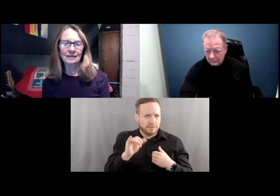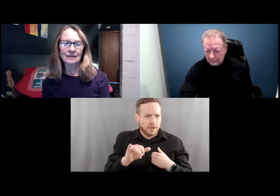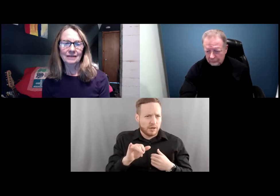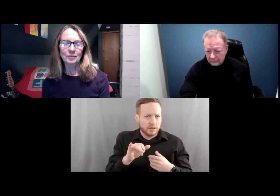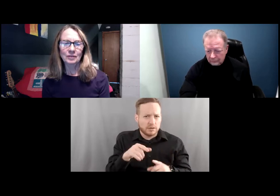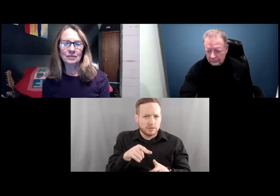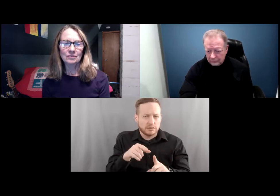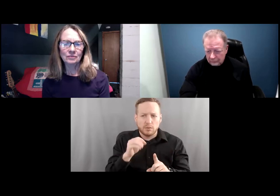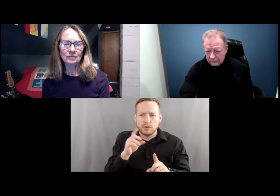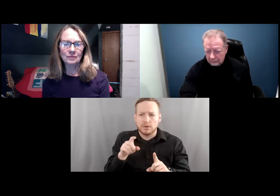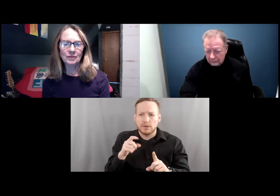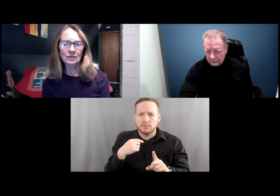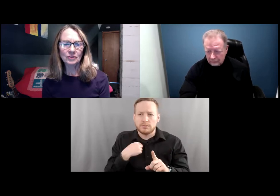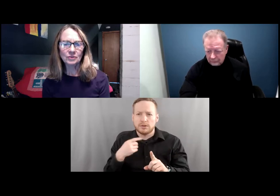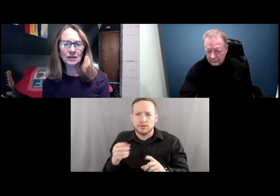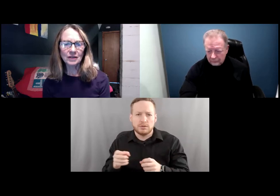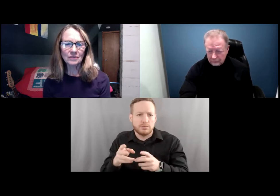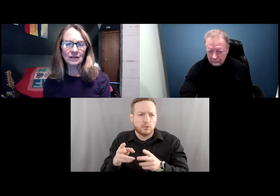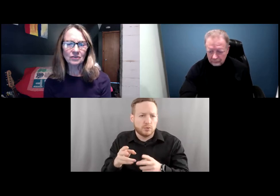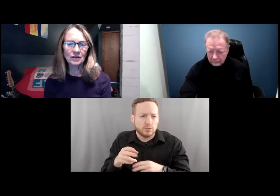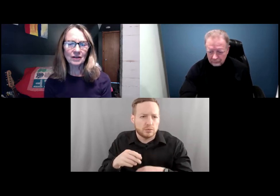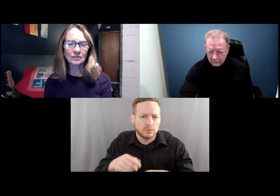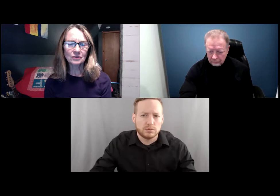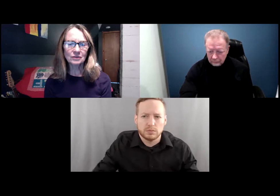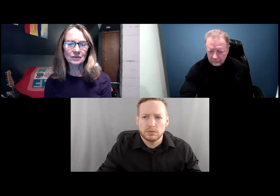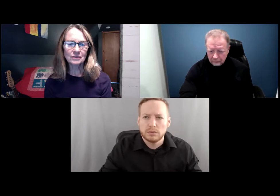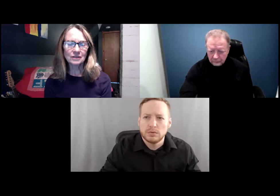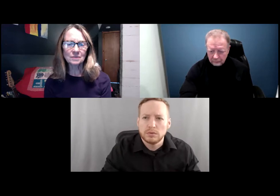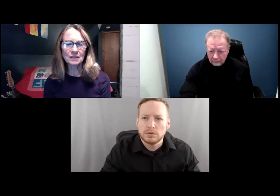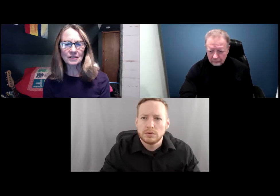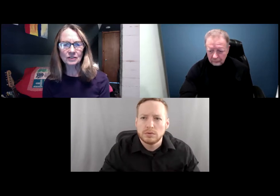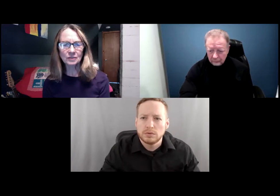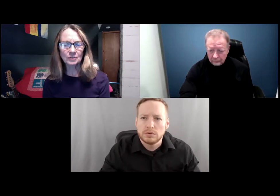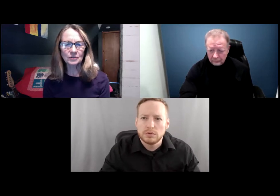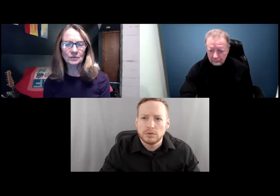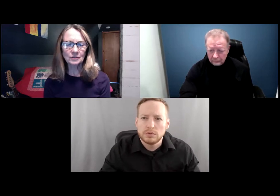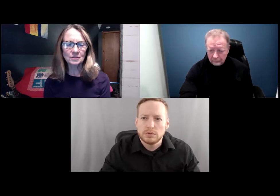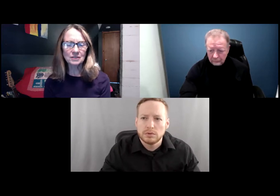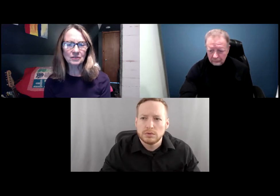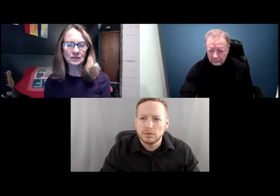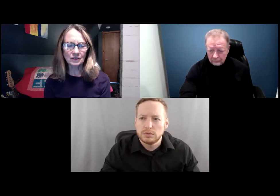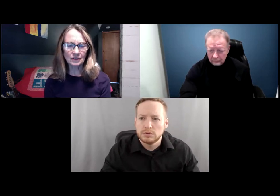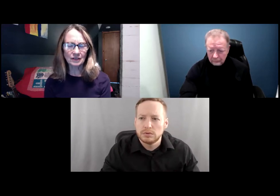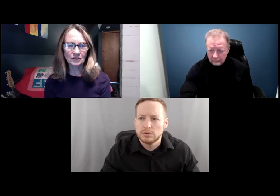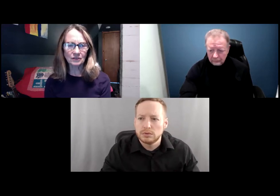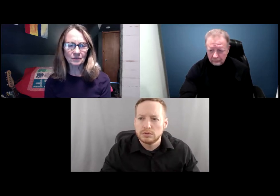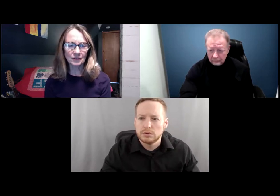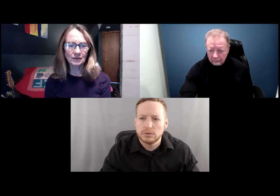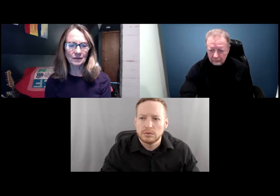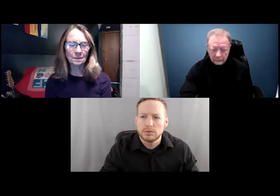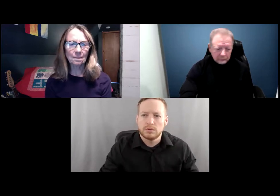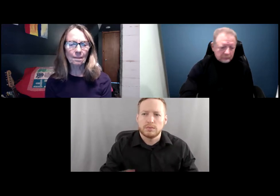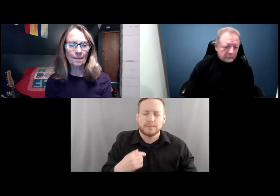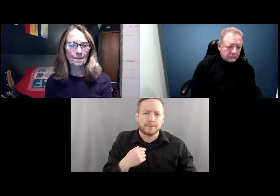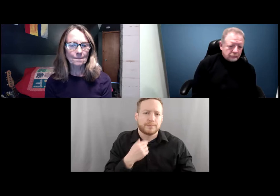And I believe, Bethany, do you have that draft, or is that something I should upload? Let me see if I can get that to you,